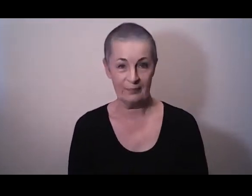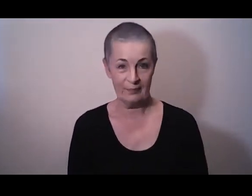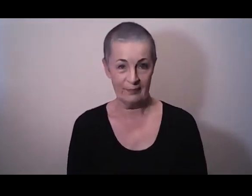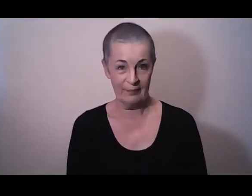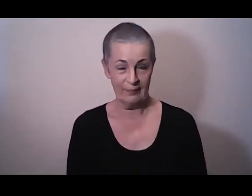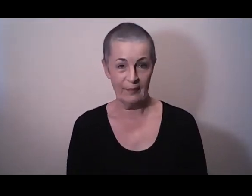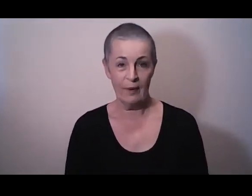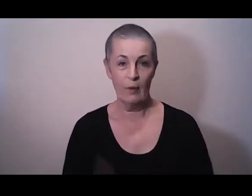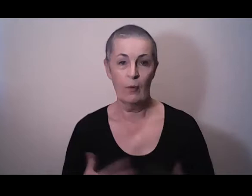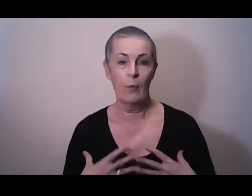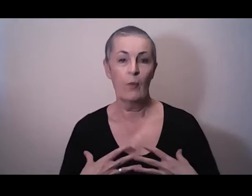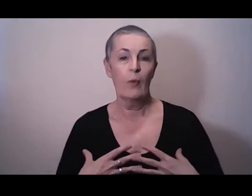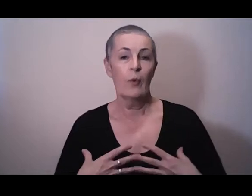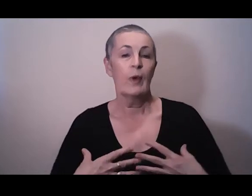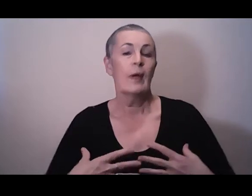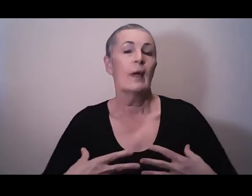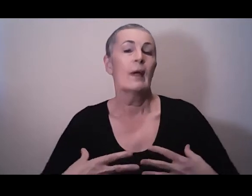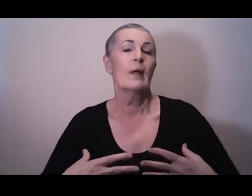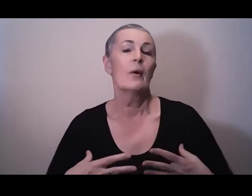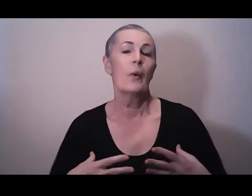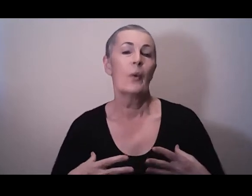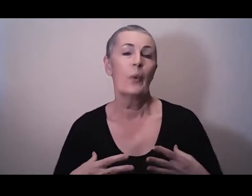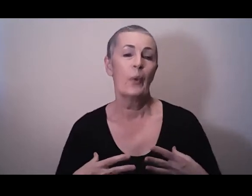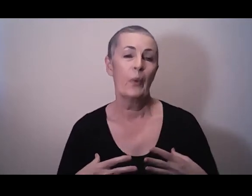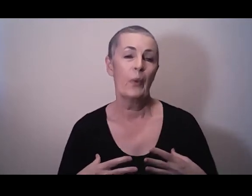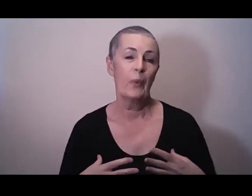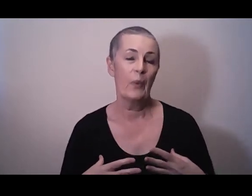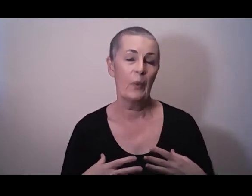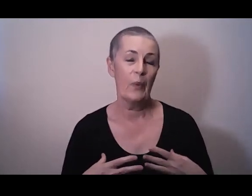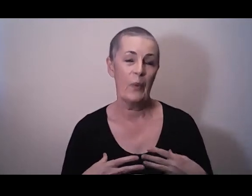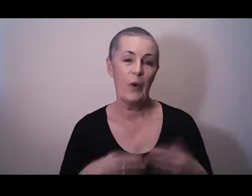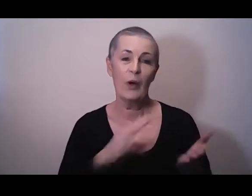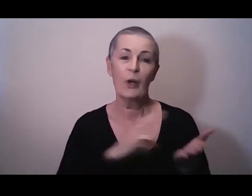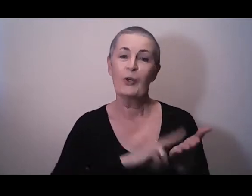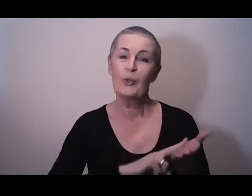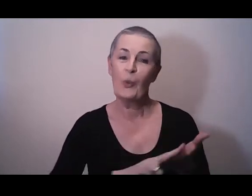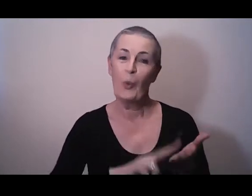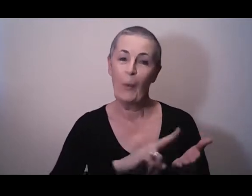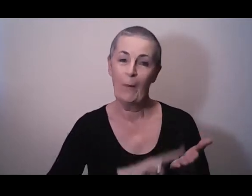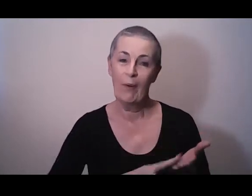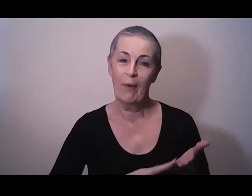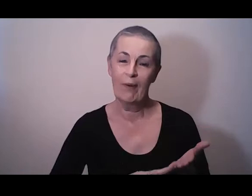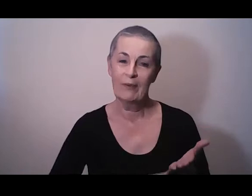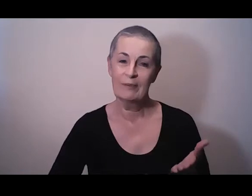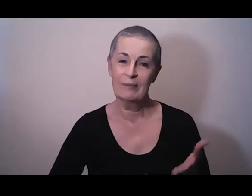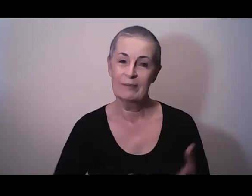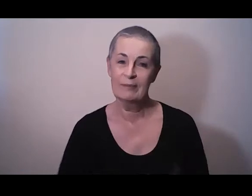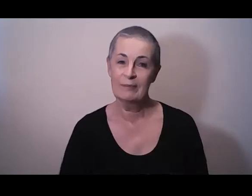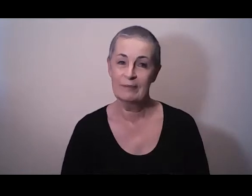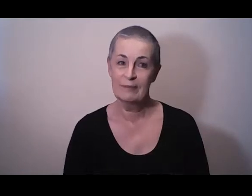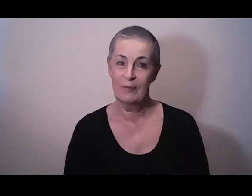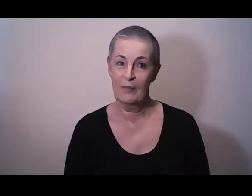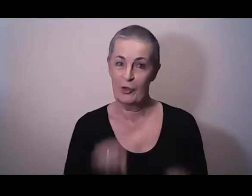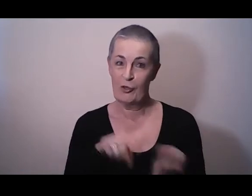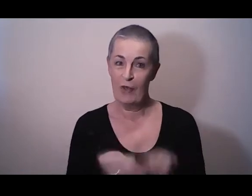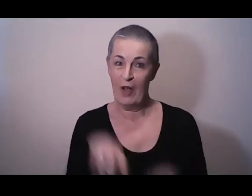Your breathing is normal and natural. So remember to do your breathing, if you can, through your